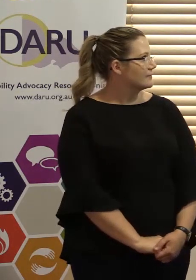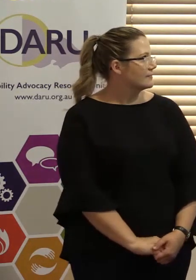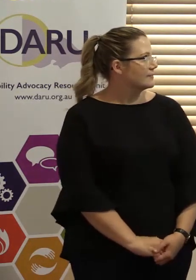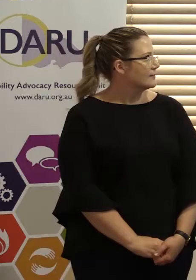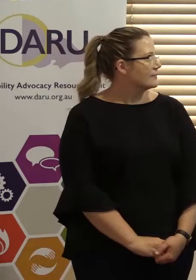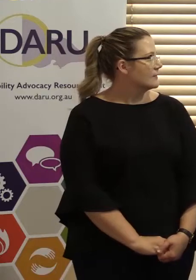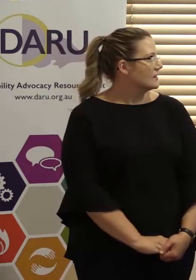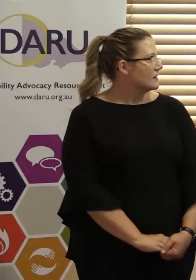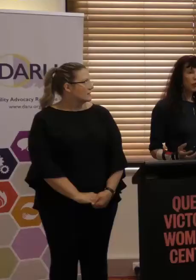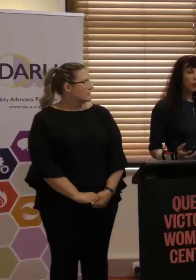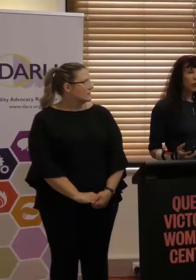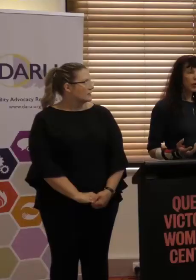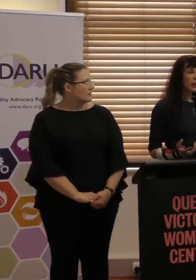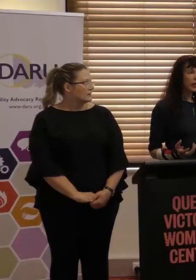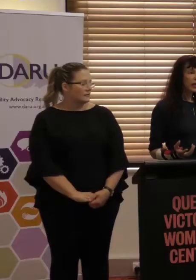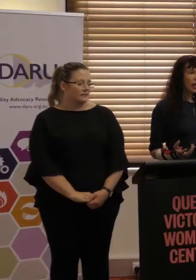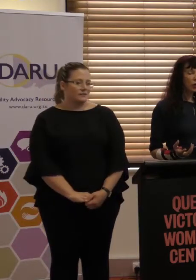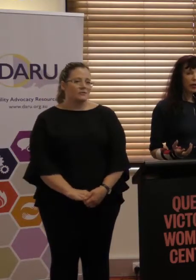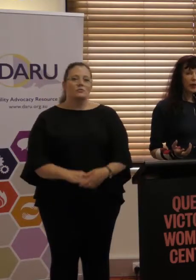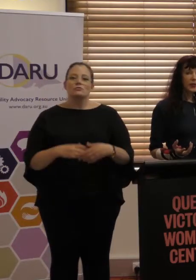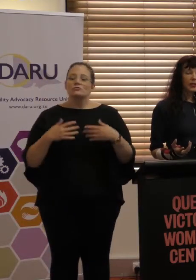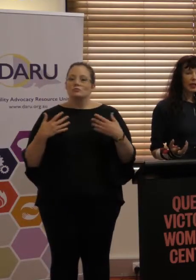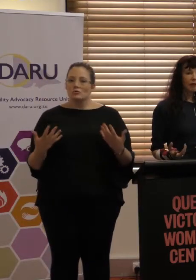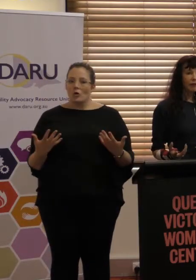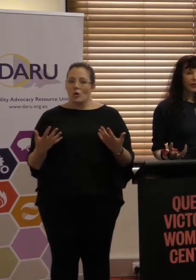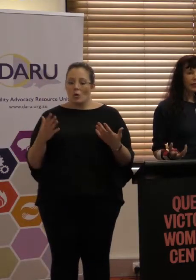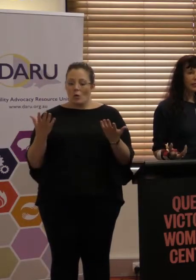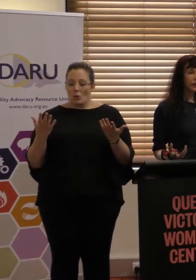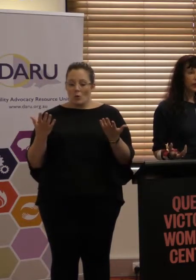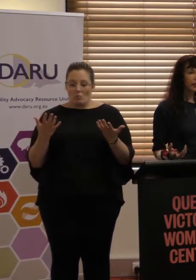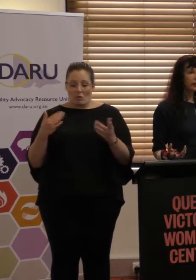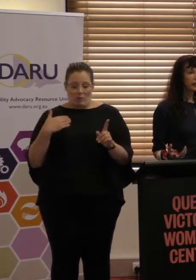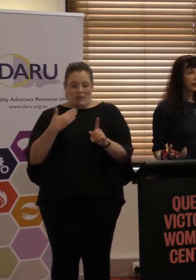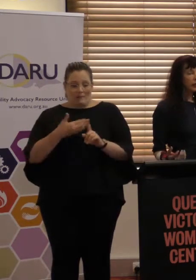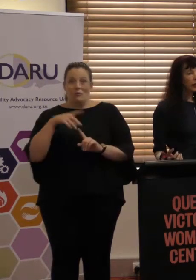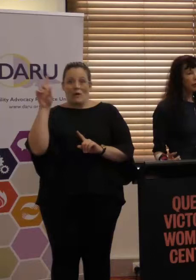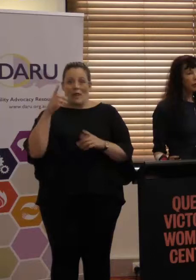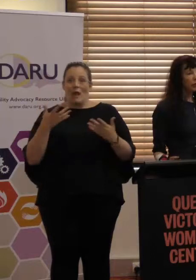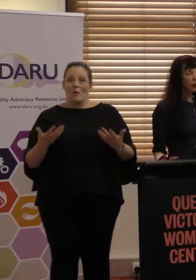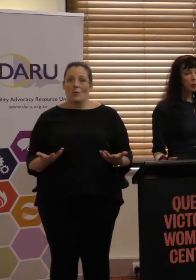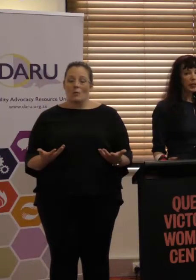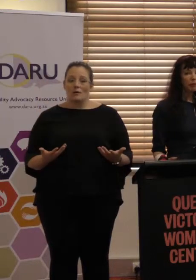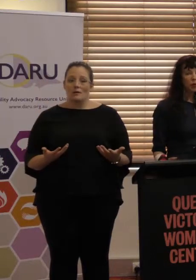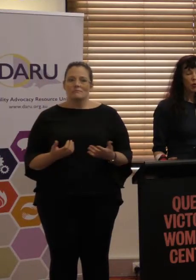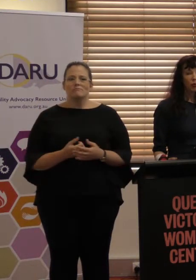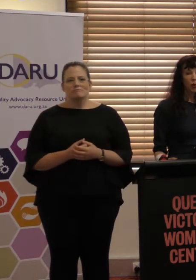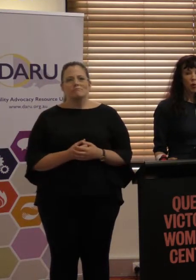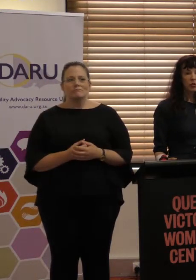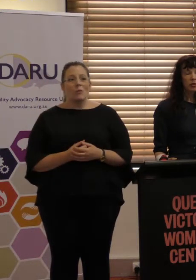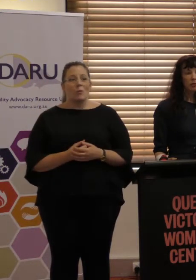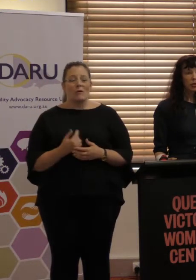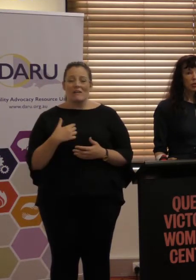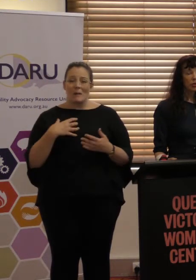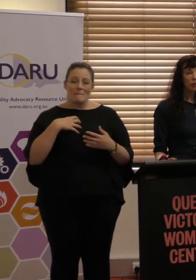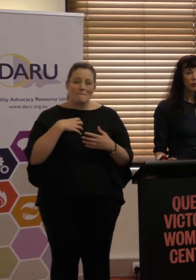So in terms of where we are now and the state of affairs, if you like, we've probably had more reports